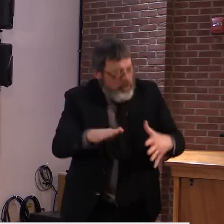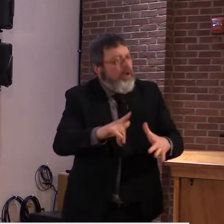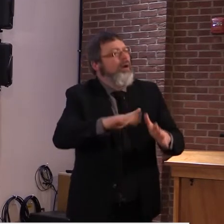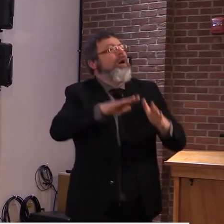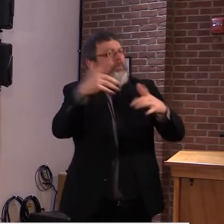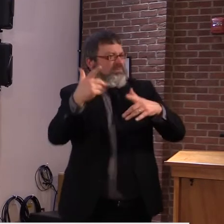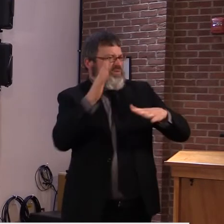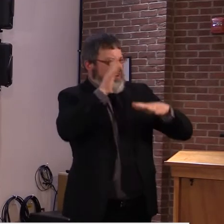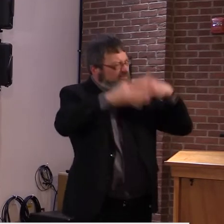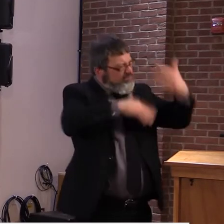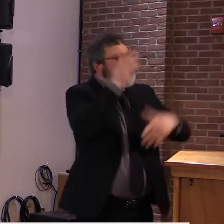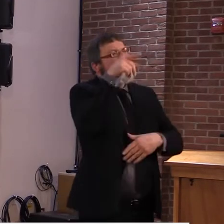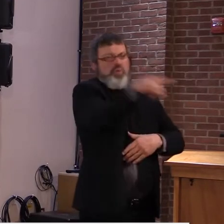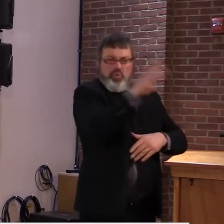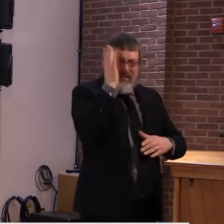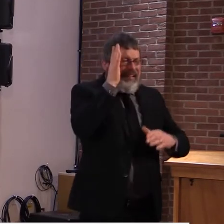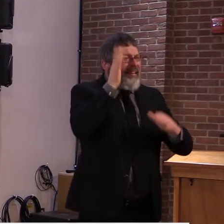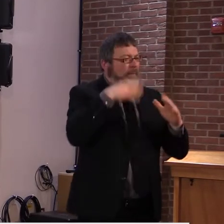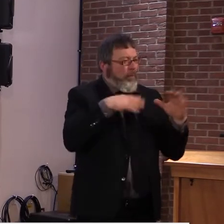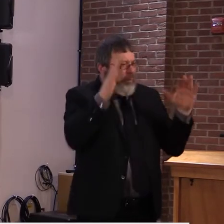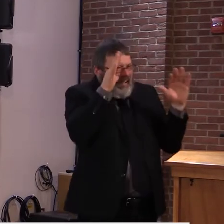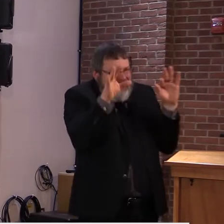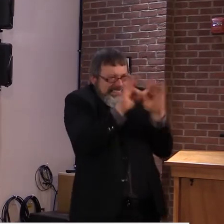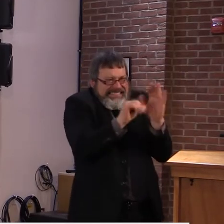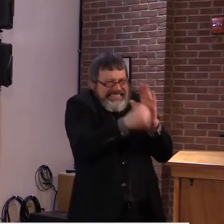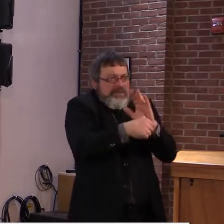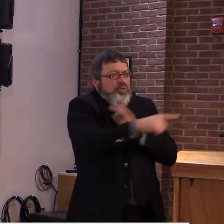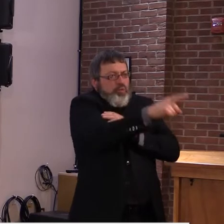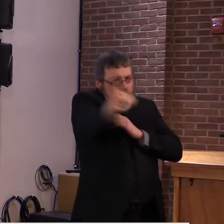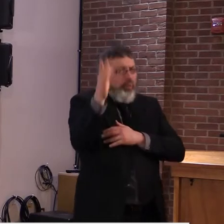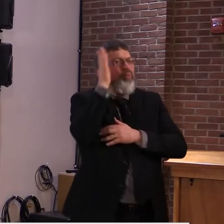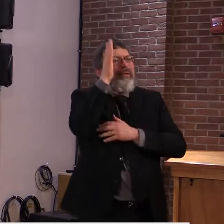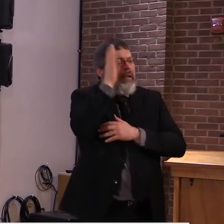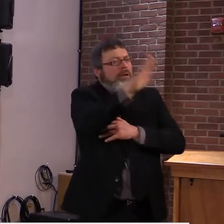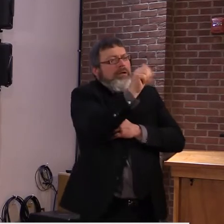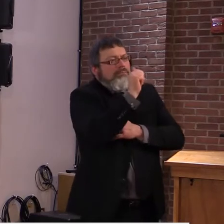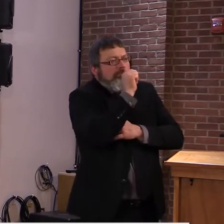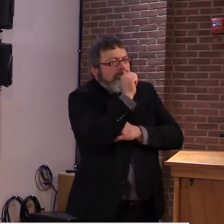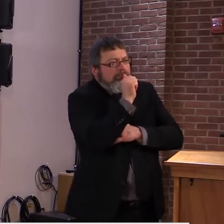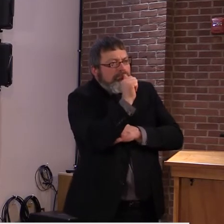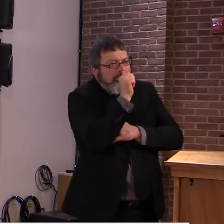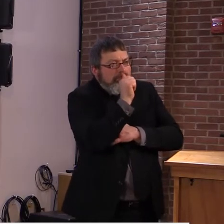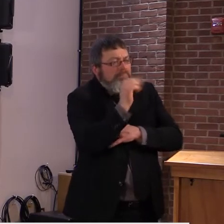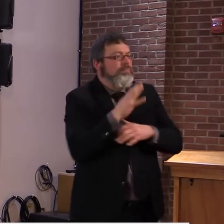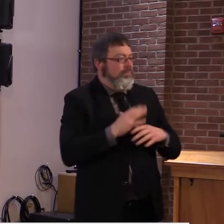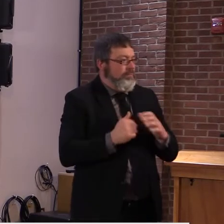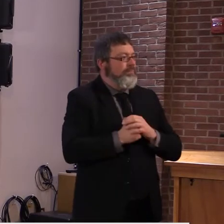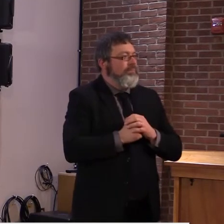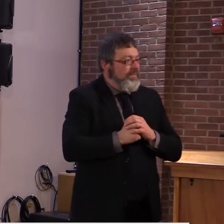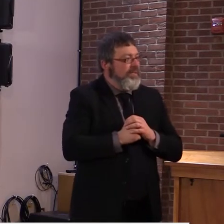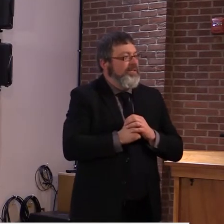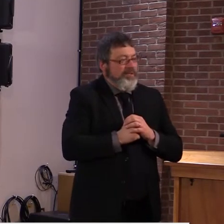just feeling like they need to make that connection. It won't change anything for them to do that right now.